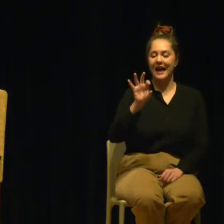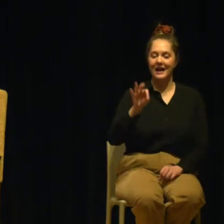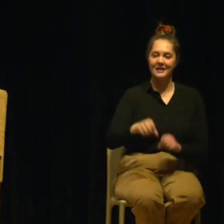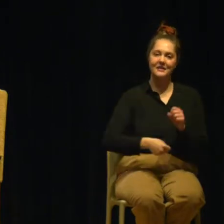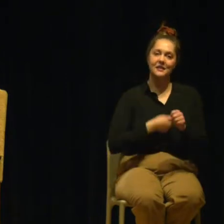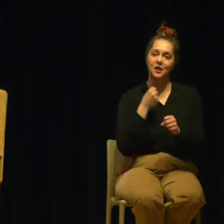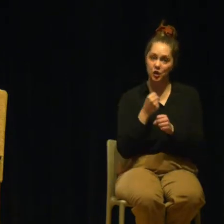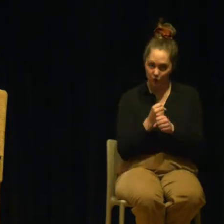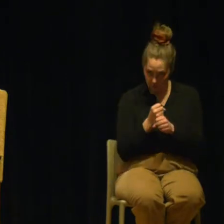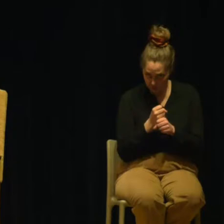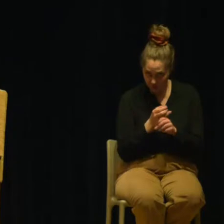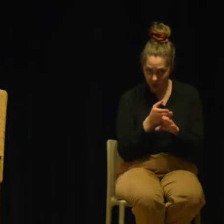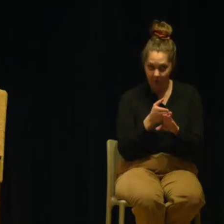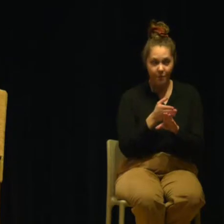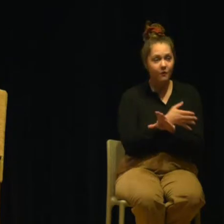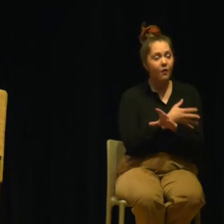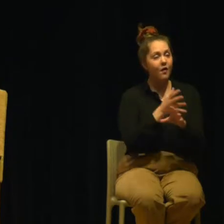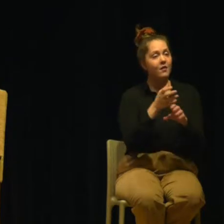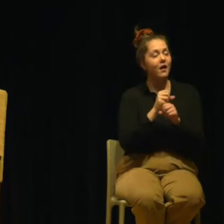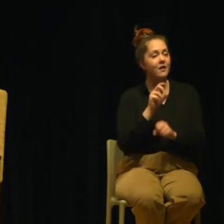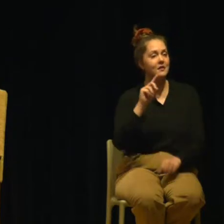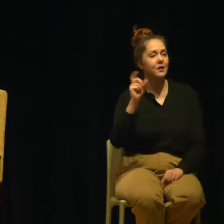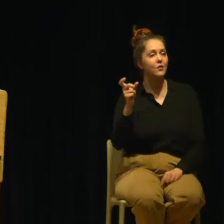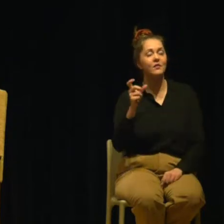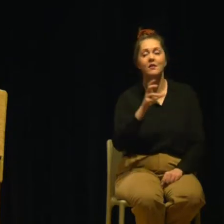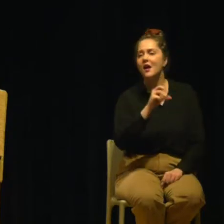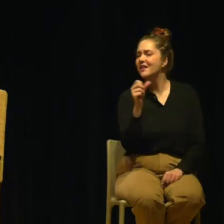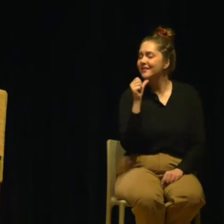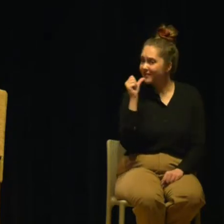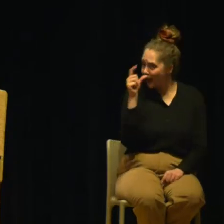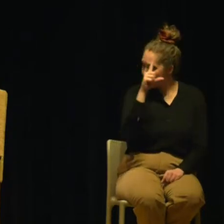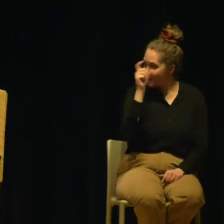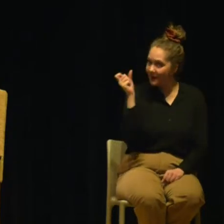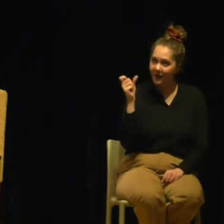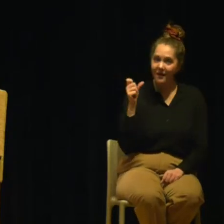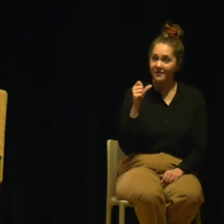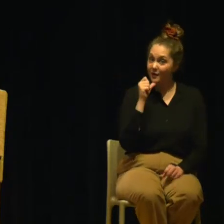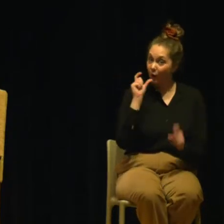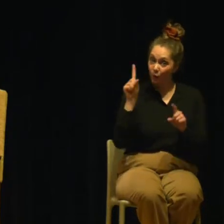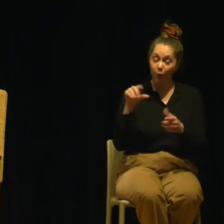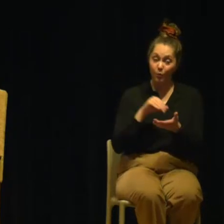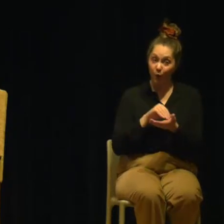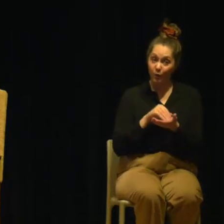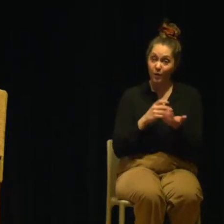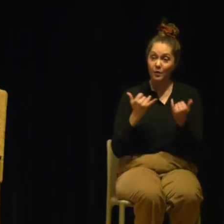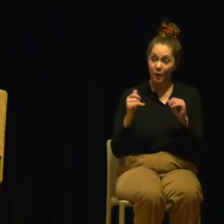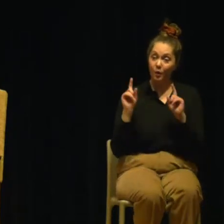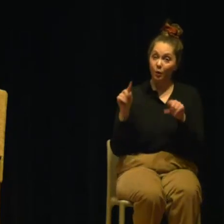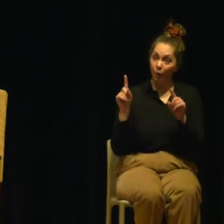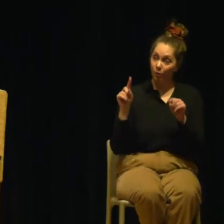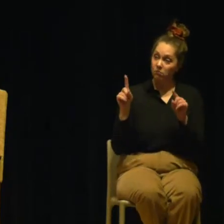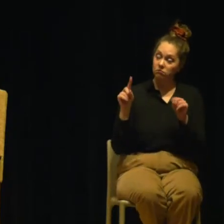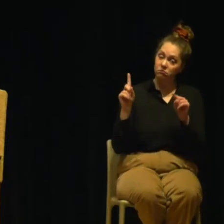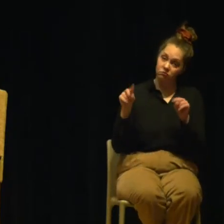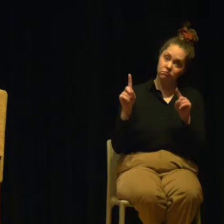7 to 9 years before they have gotten a diagnosis. And it's not because they're not going to the doctor. You're going to the doctor and they're like, okay,